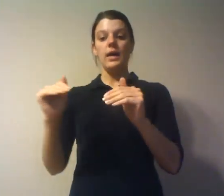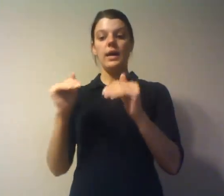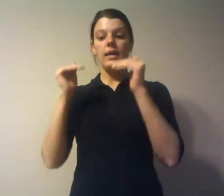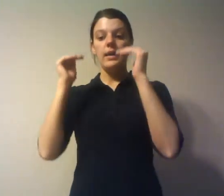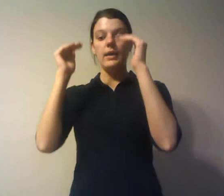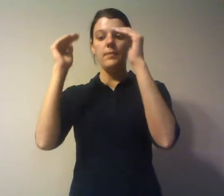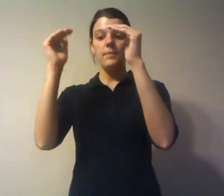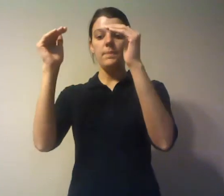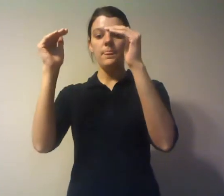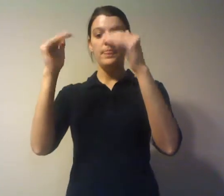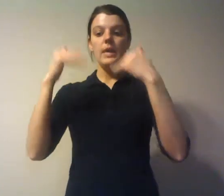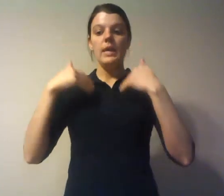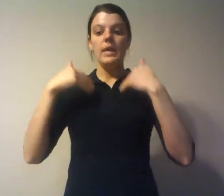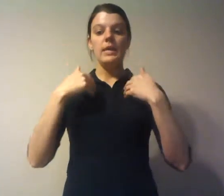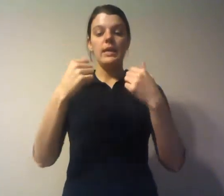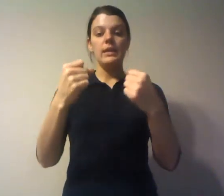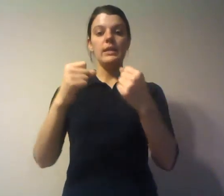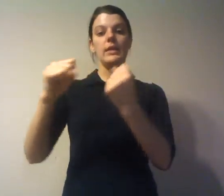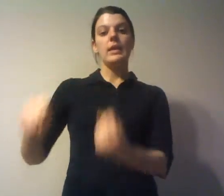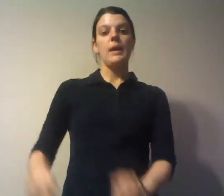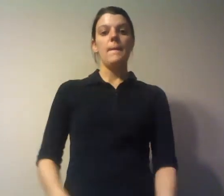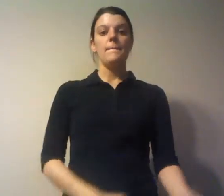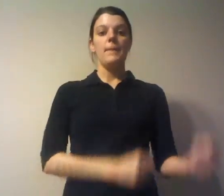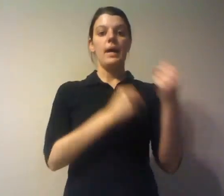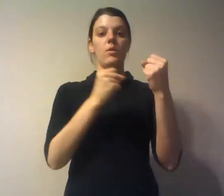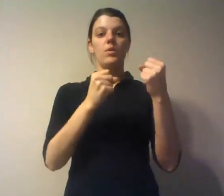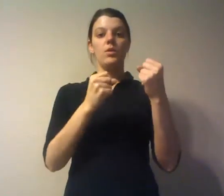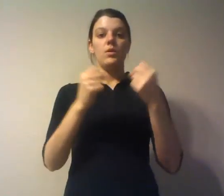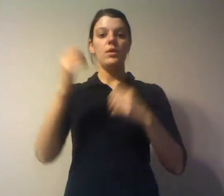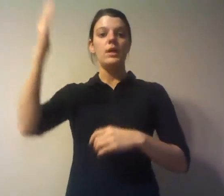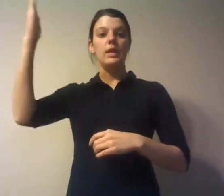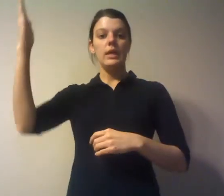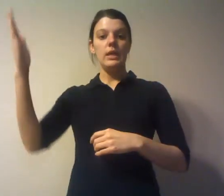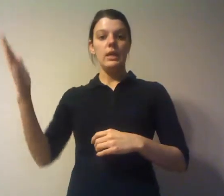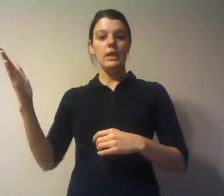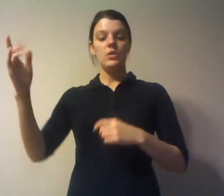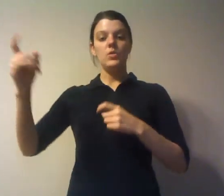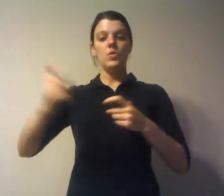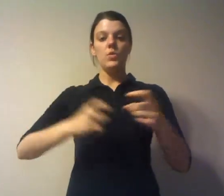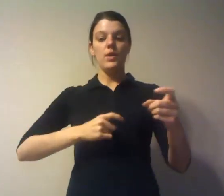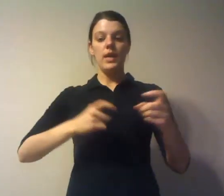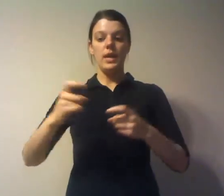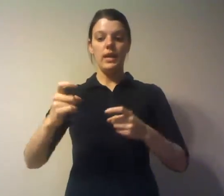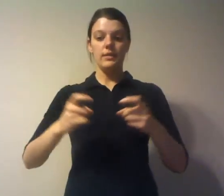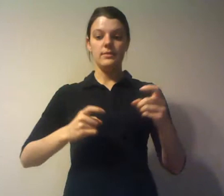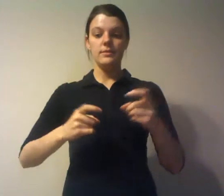I am, healing power in your hands.